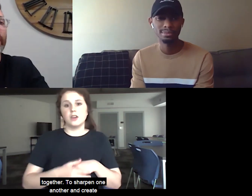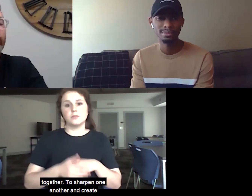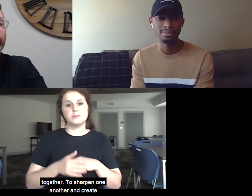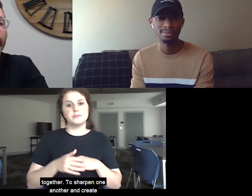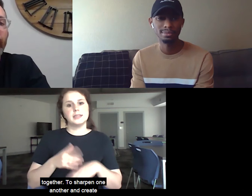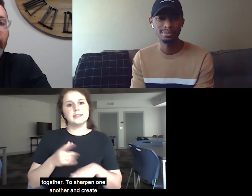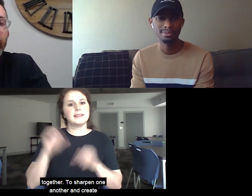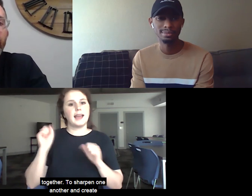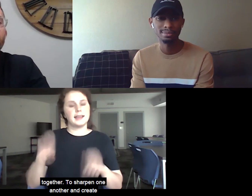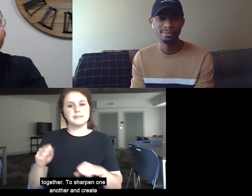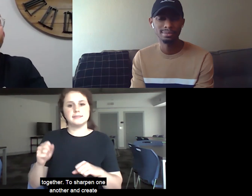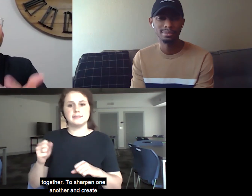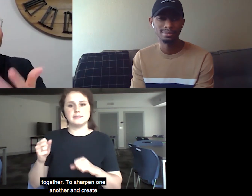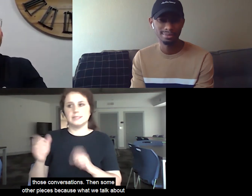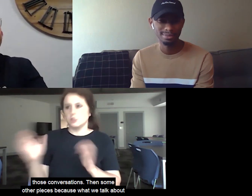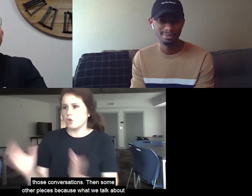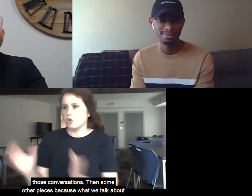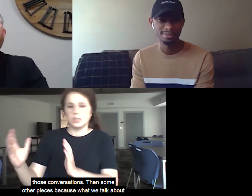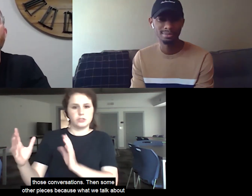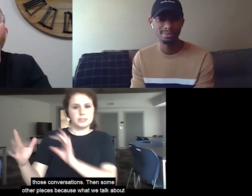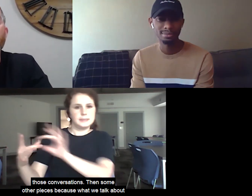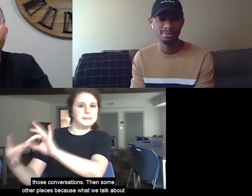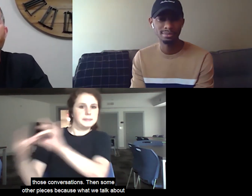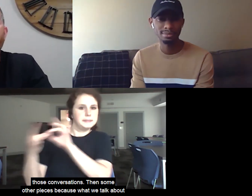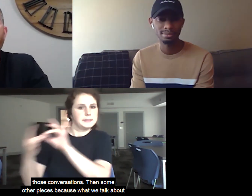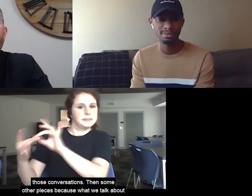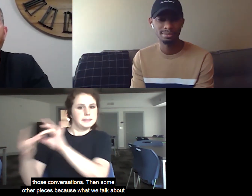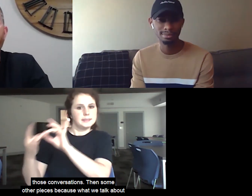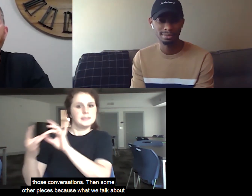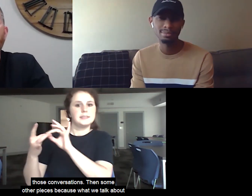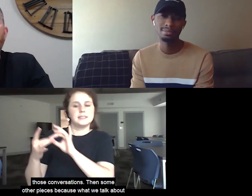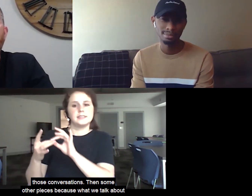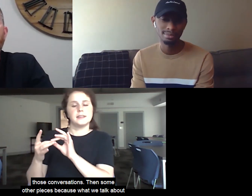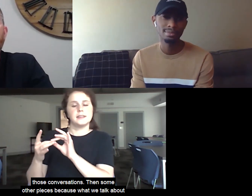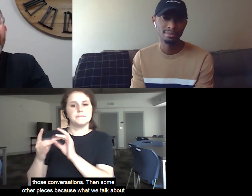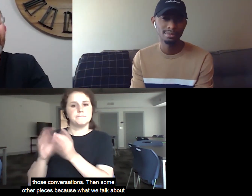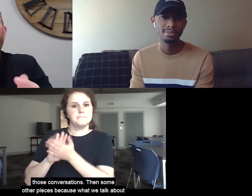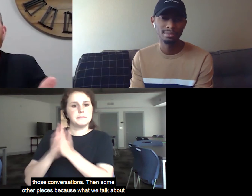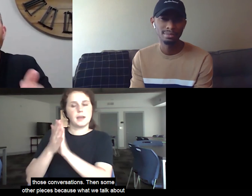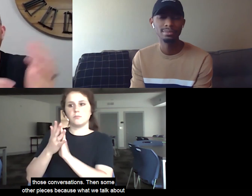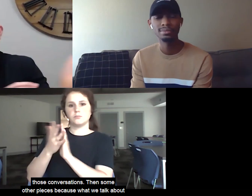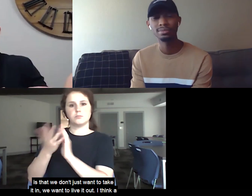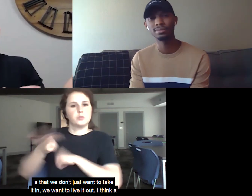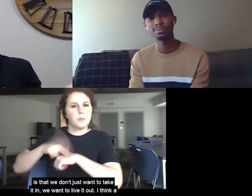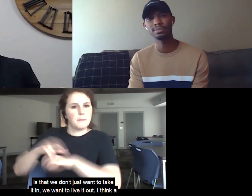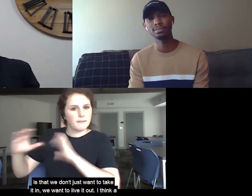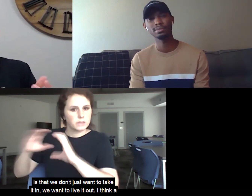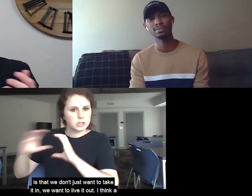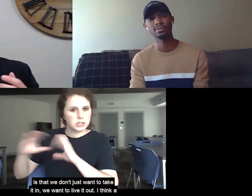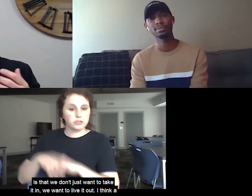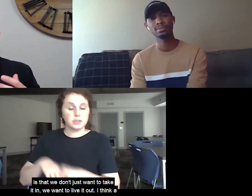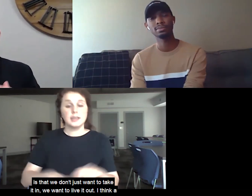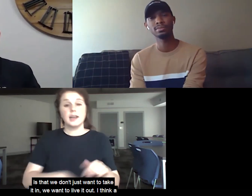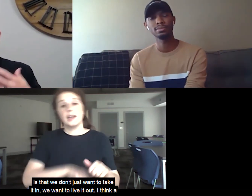sharpen one another and create those conversations. And then some other pieces, because what we talk about